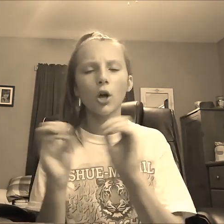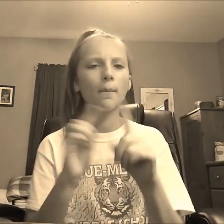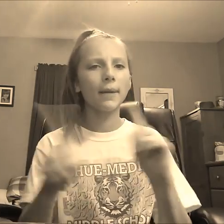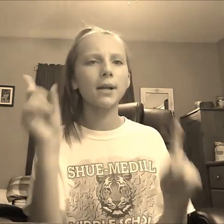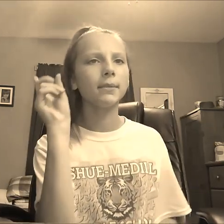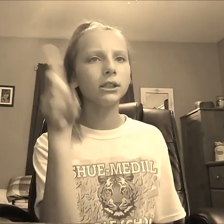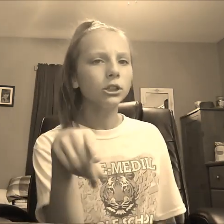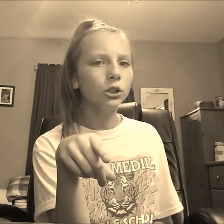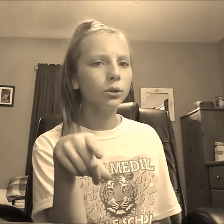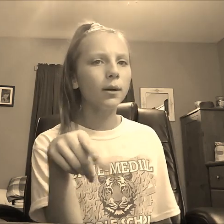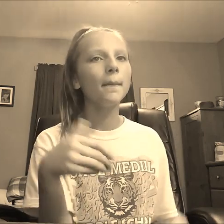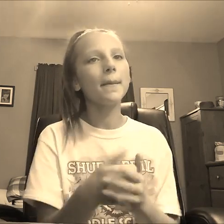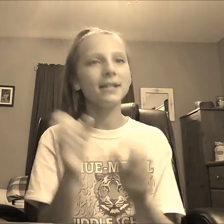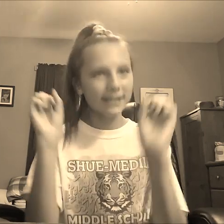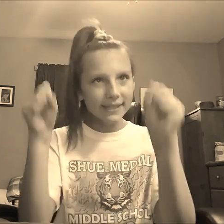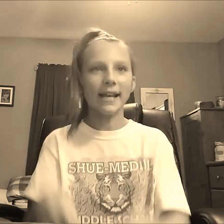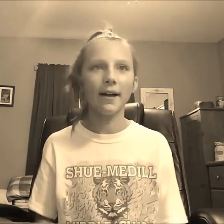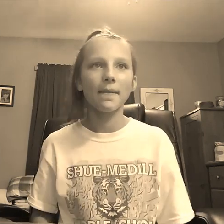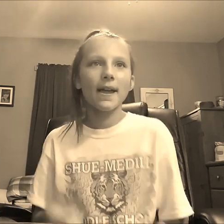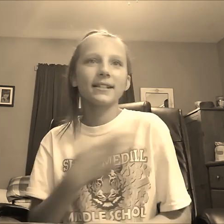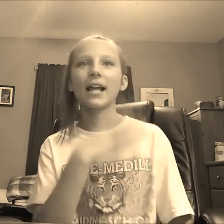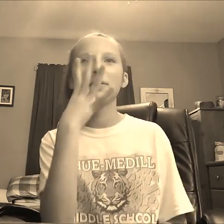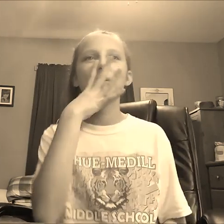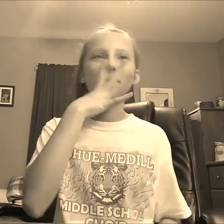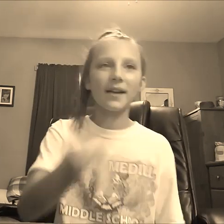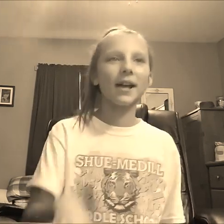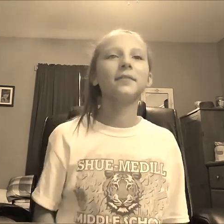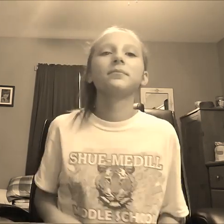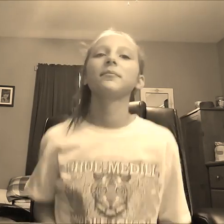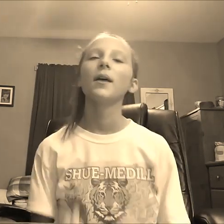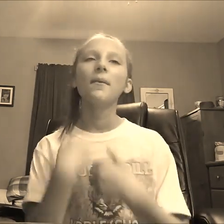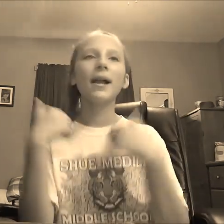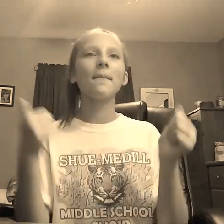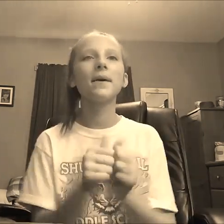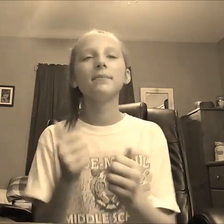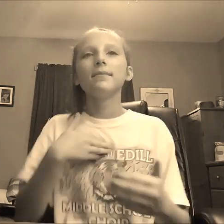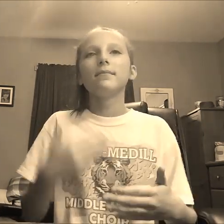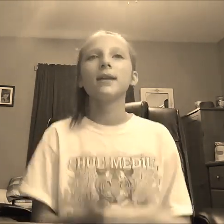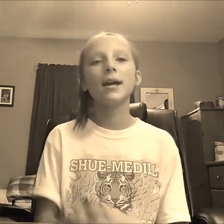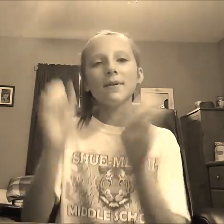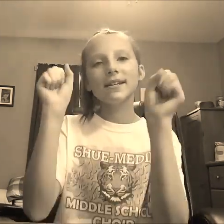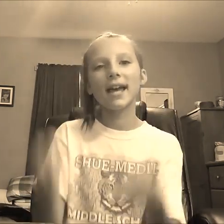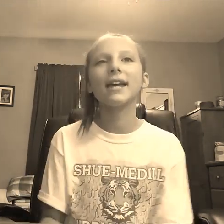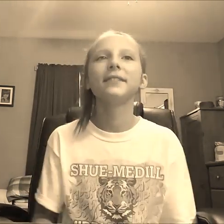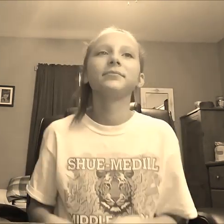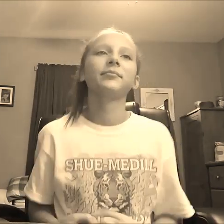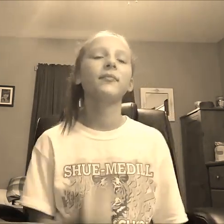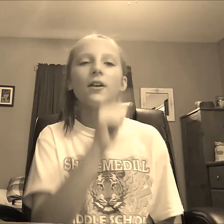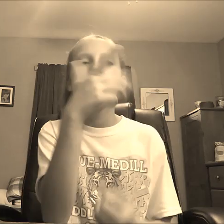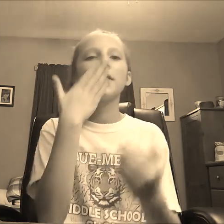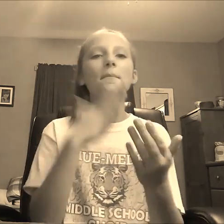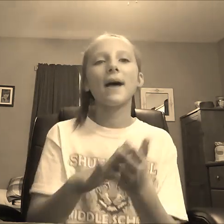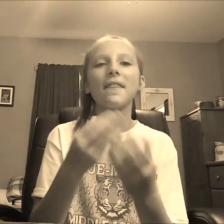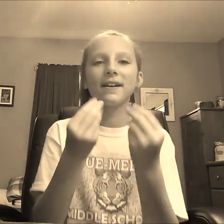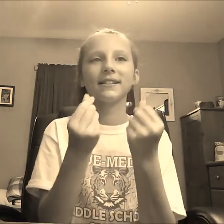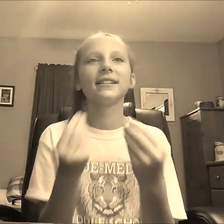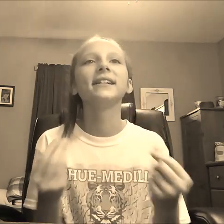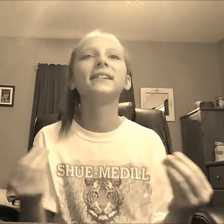like nobody but you, baby Cause I don't care When I'm with my baby All the bad things